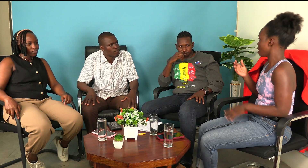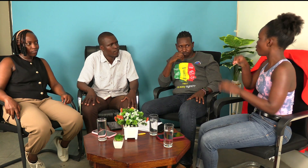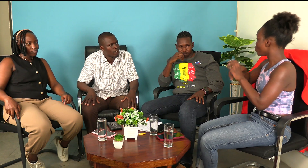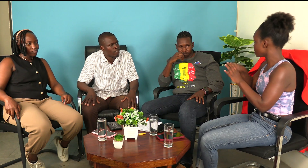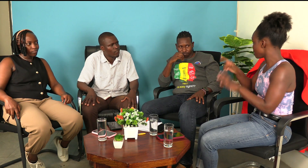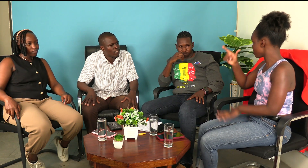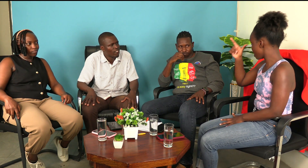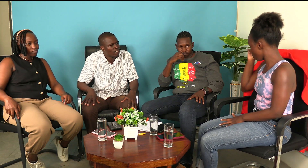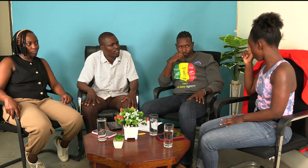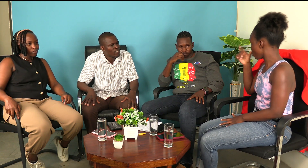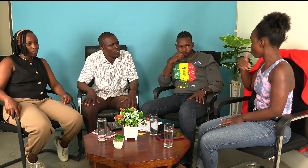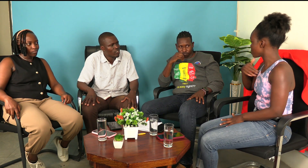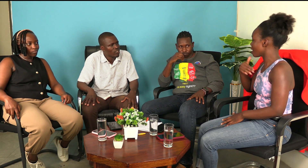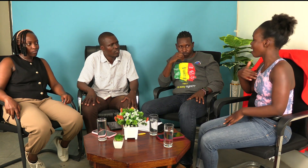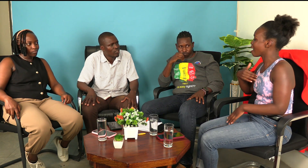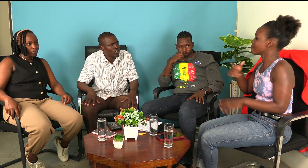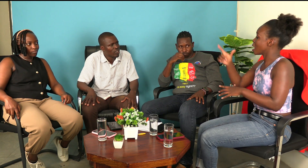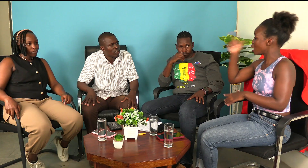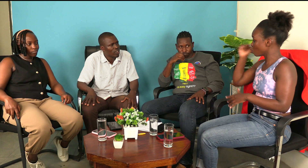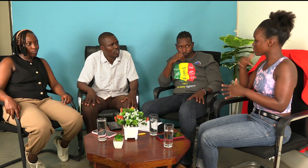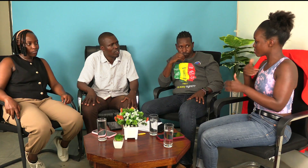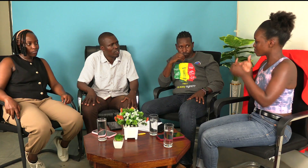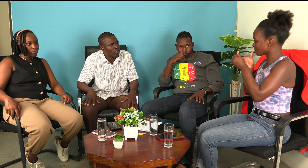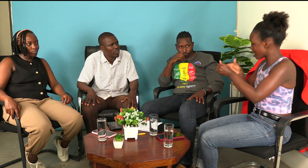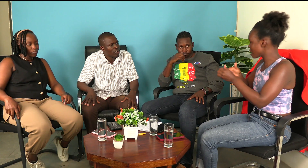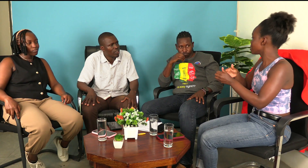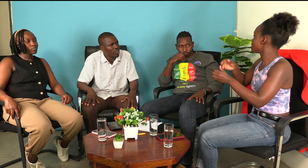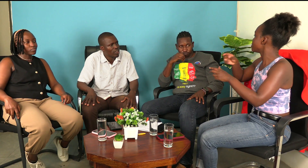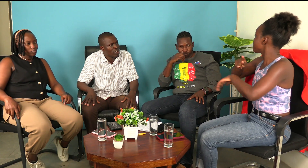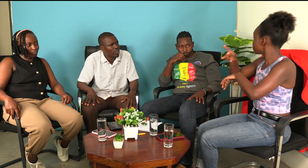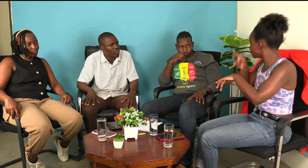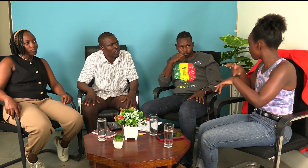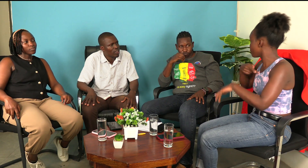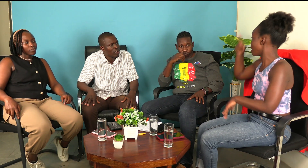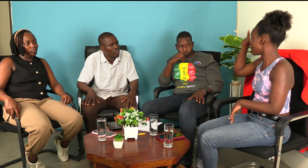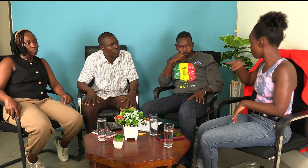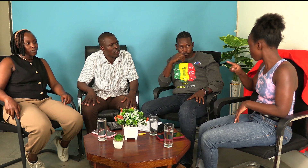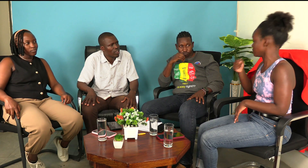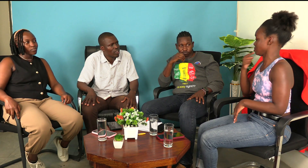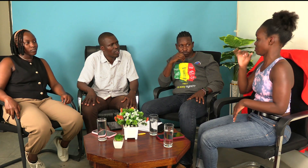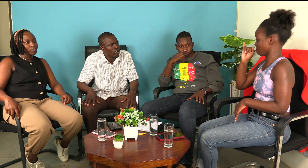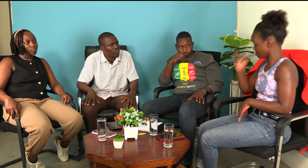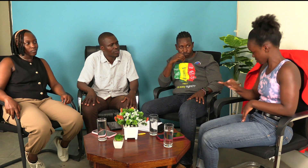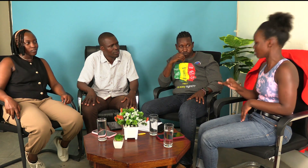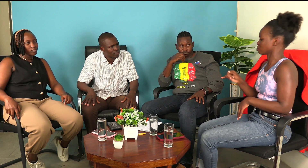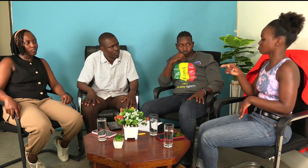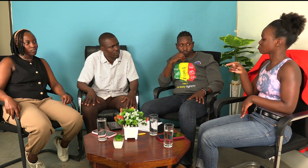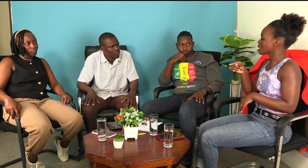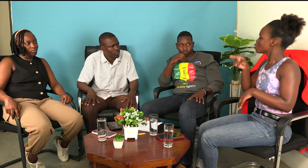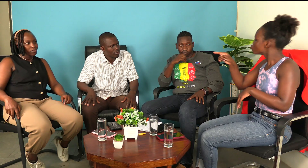with your information, I think we should have a policy, a guide on